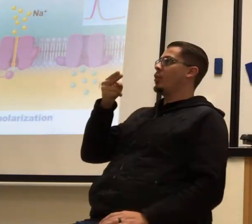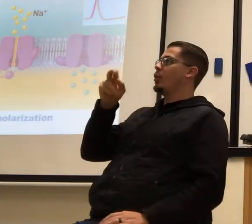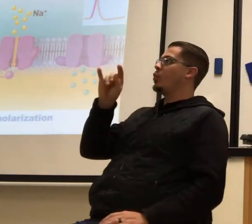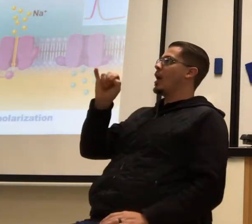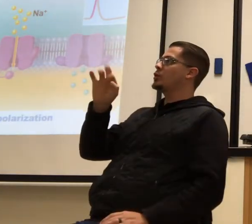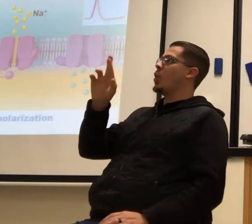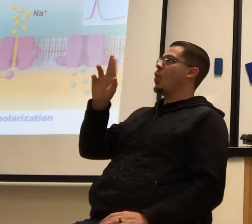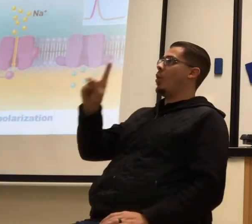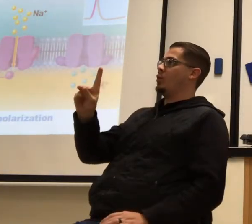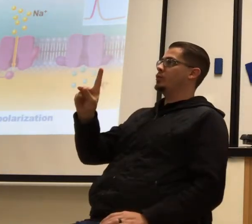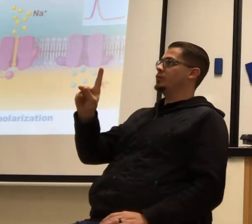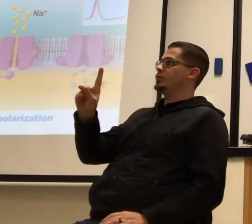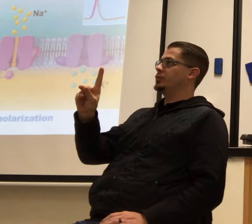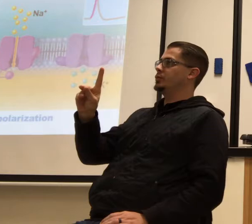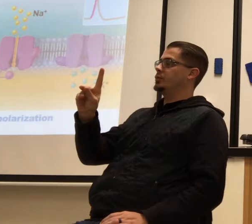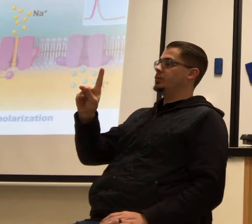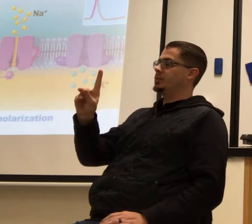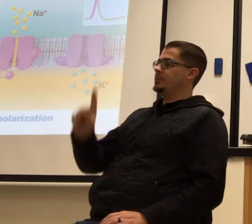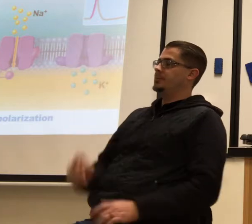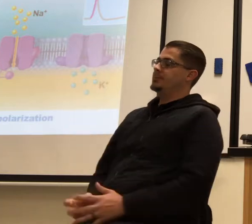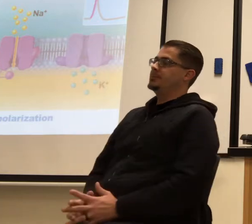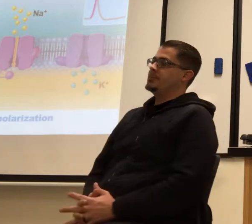graded potentials